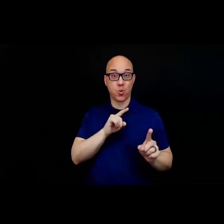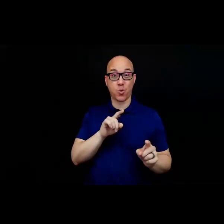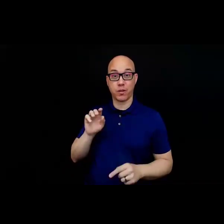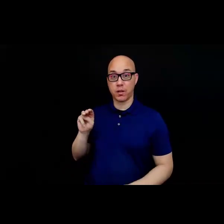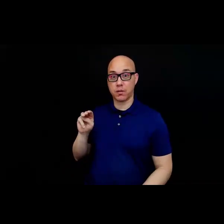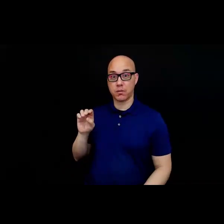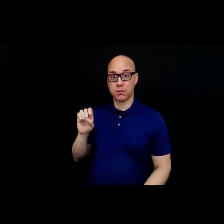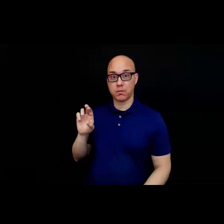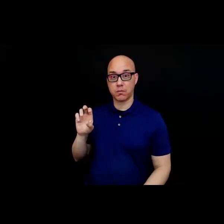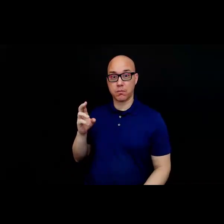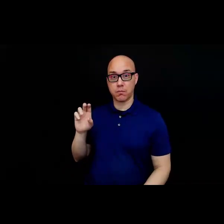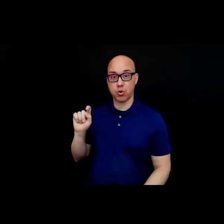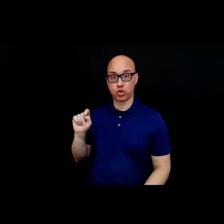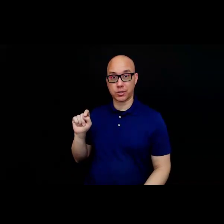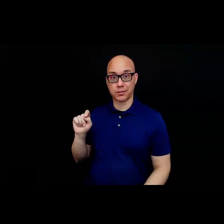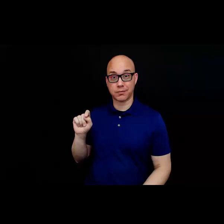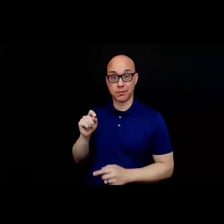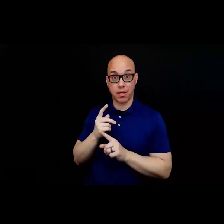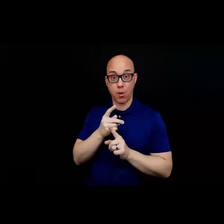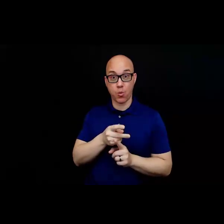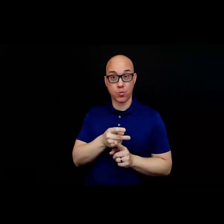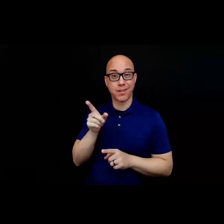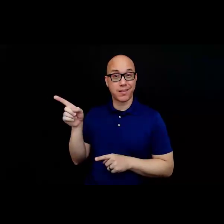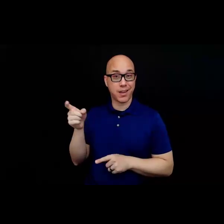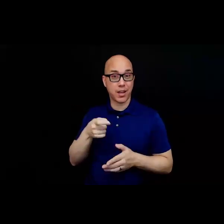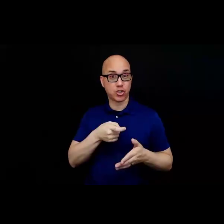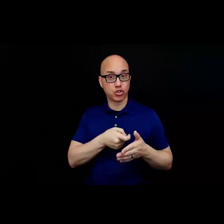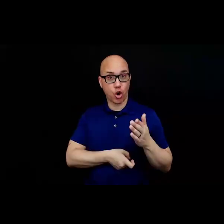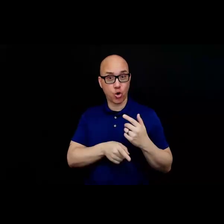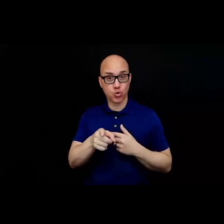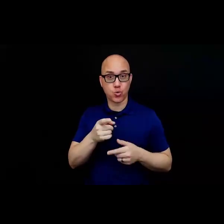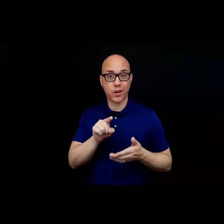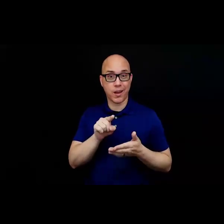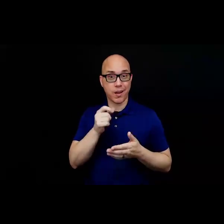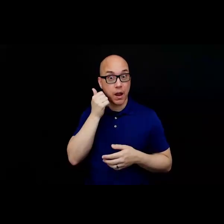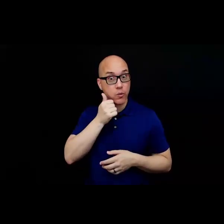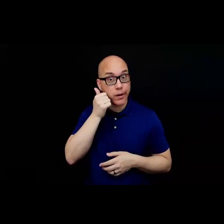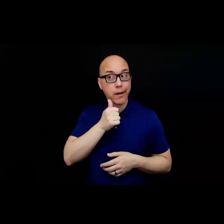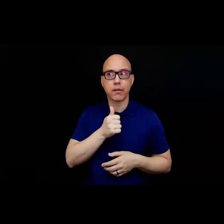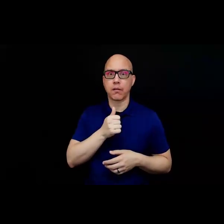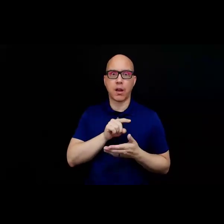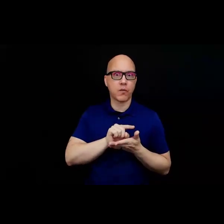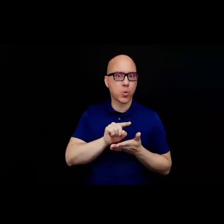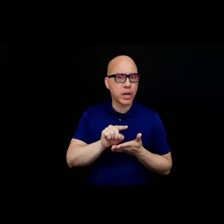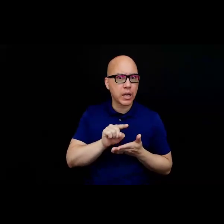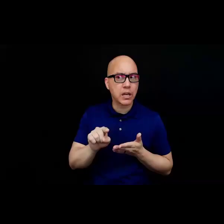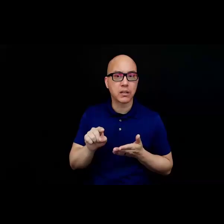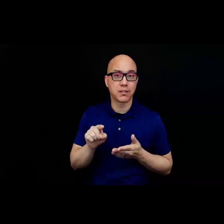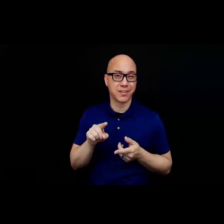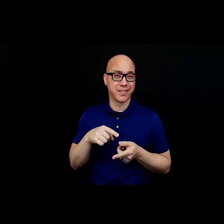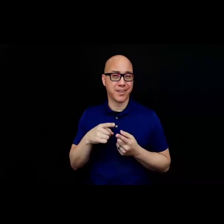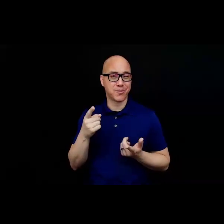week or twice a week, it made sense when it was so easy for you to get it, because it was